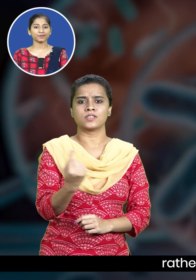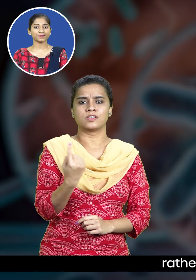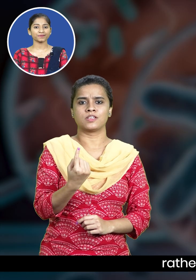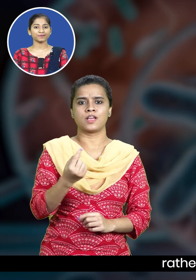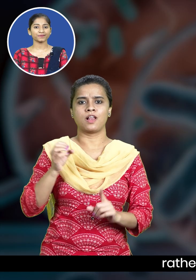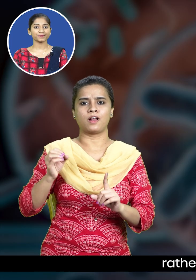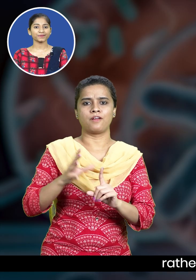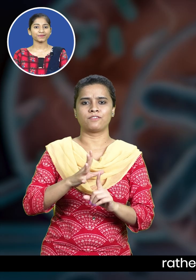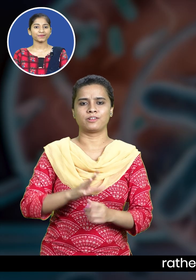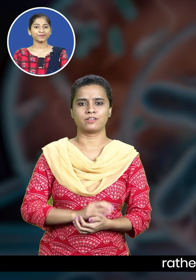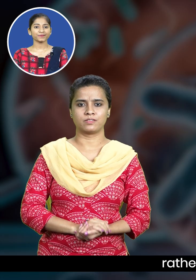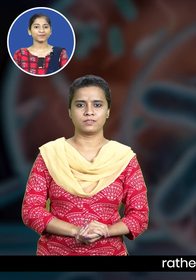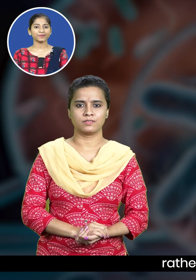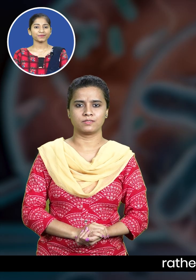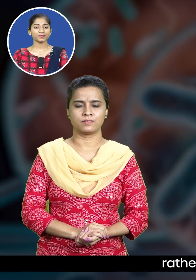cause.